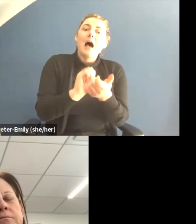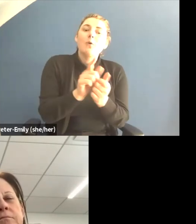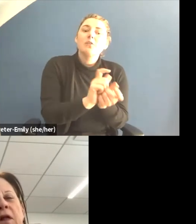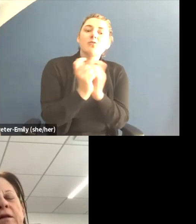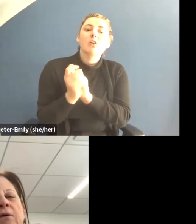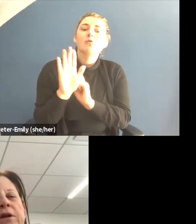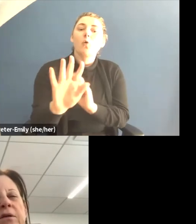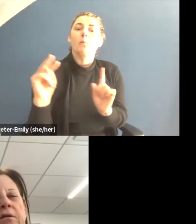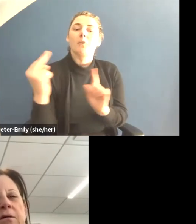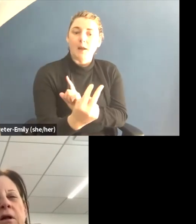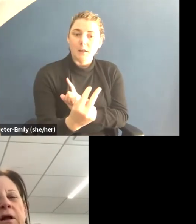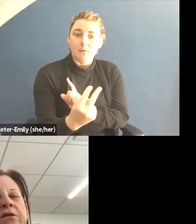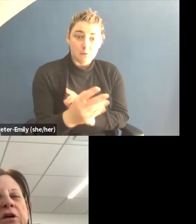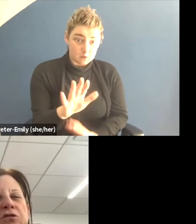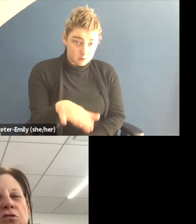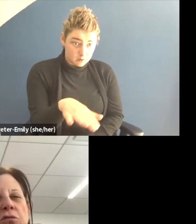view?